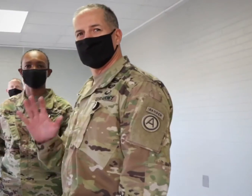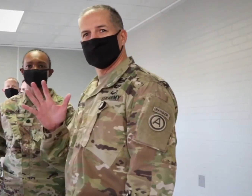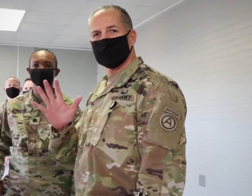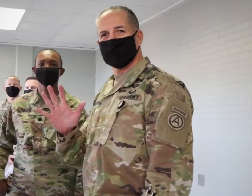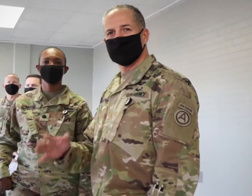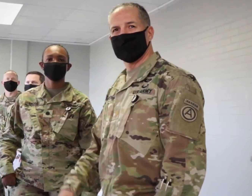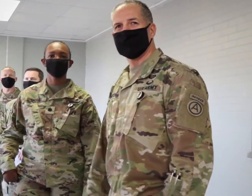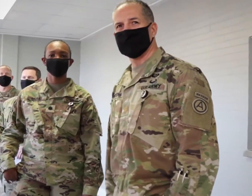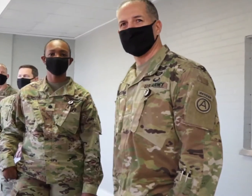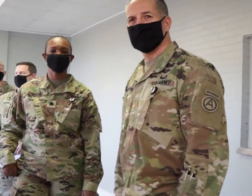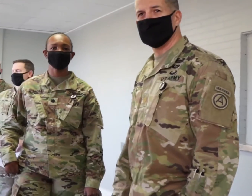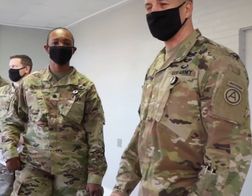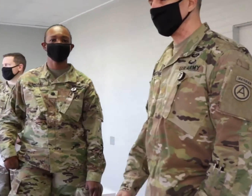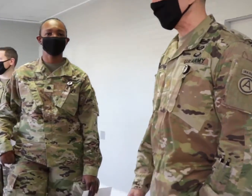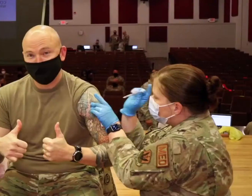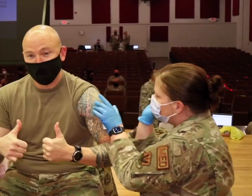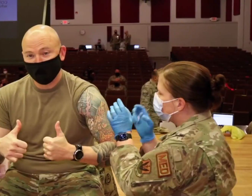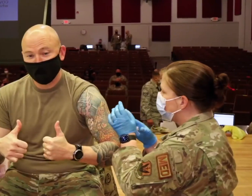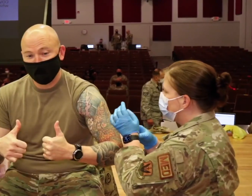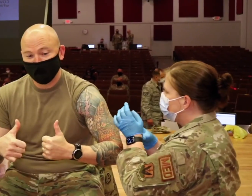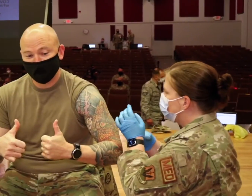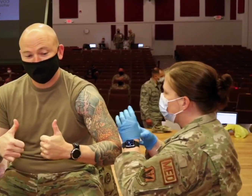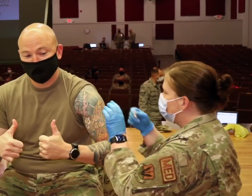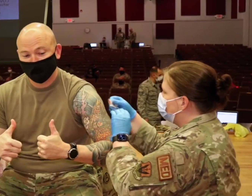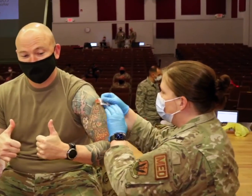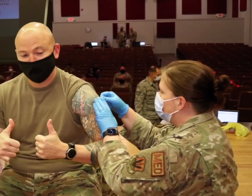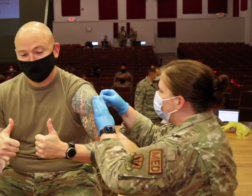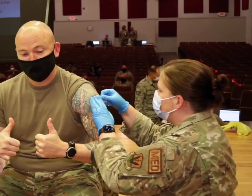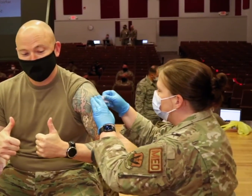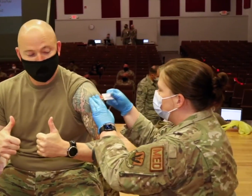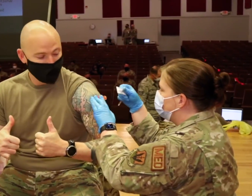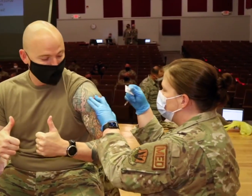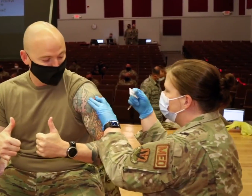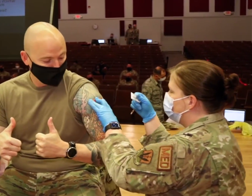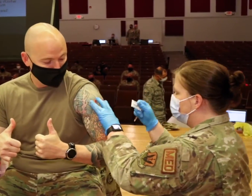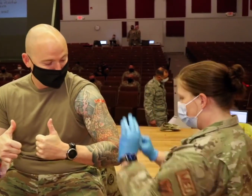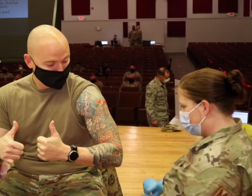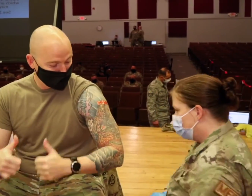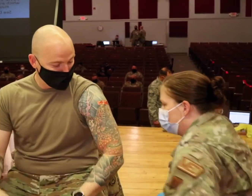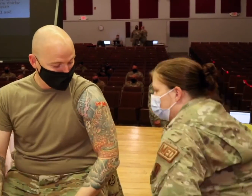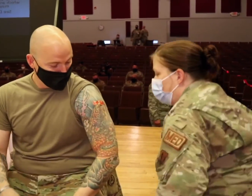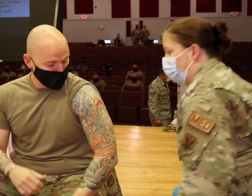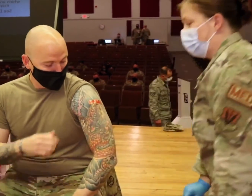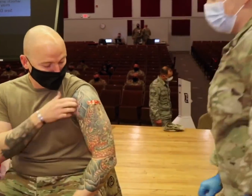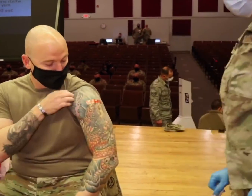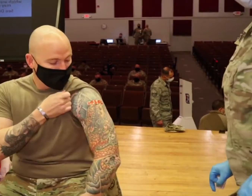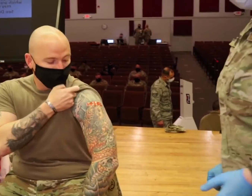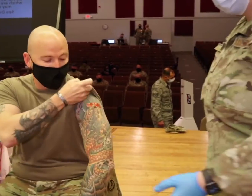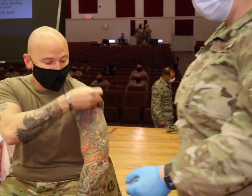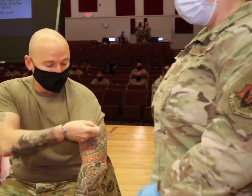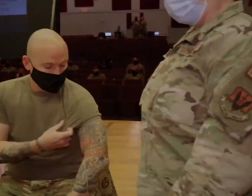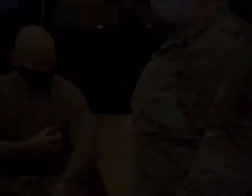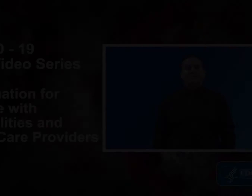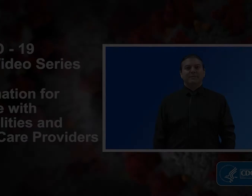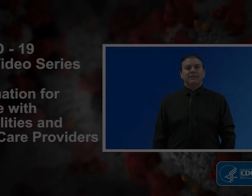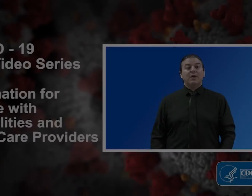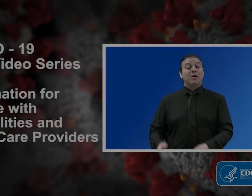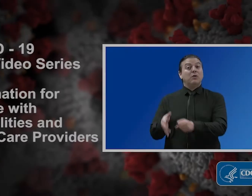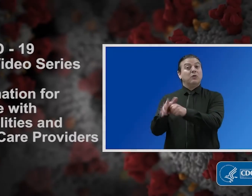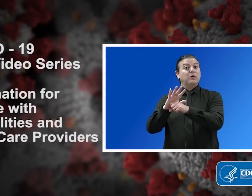your distance to ensure we flatten the curve and decrease the spread of the virus. All right, you are good to go.